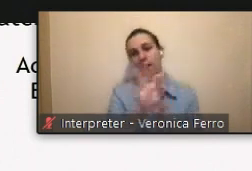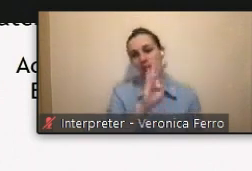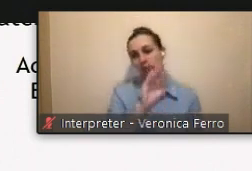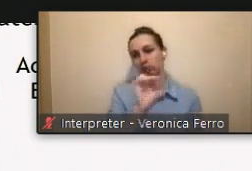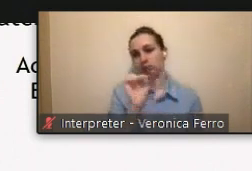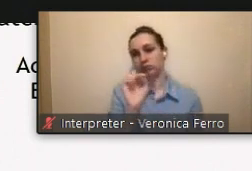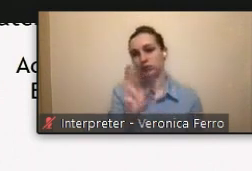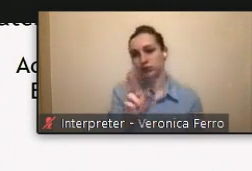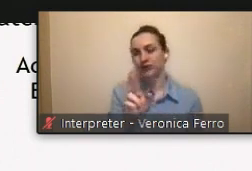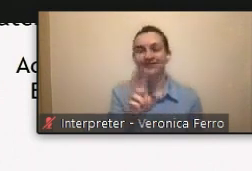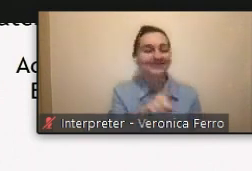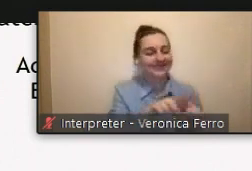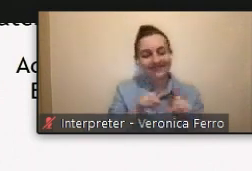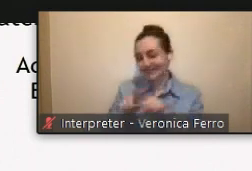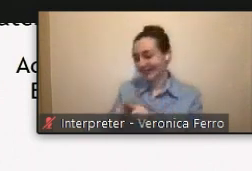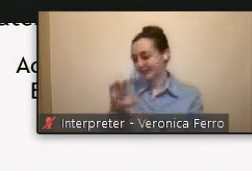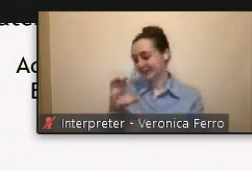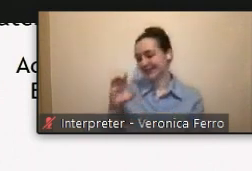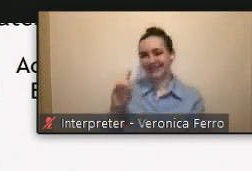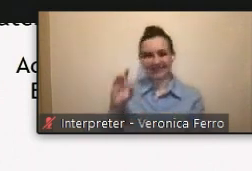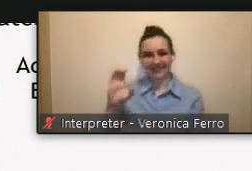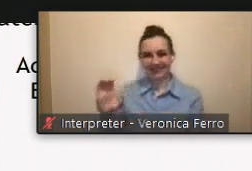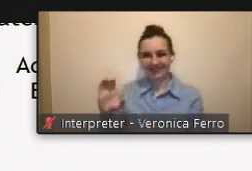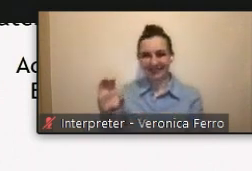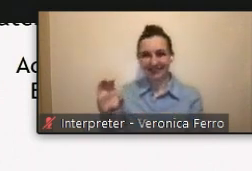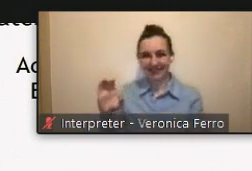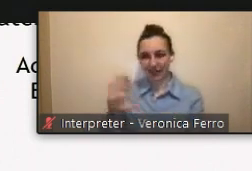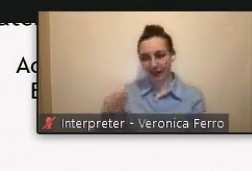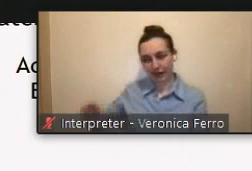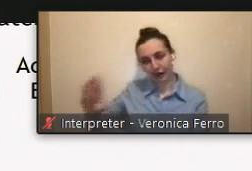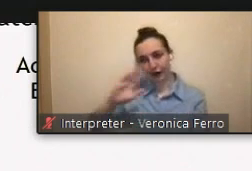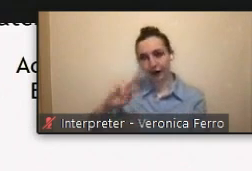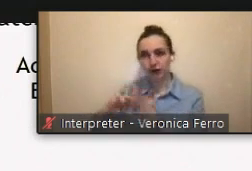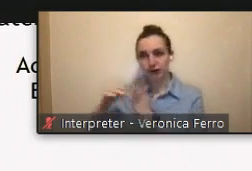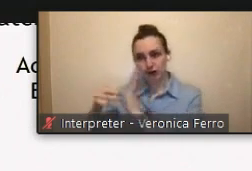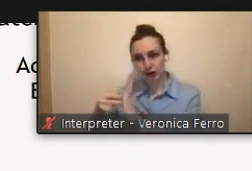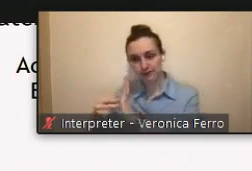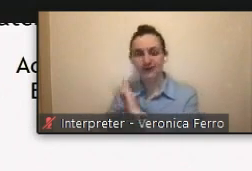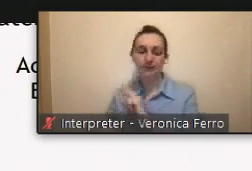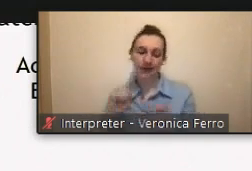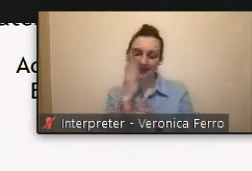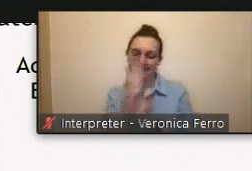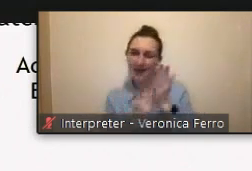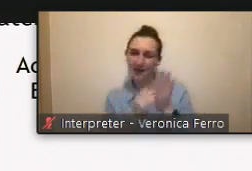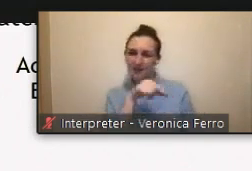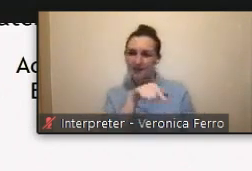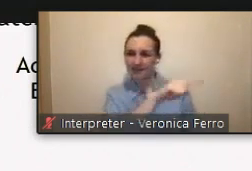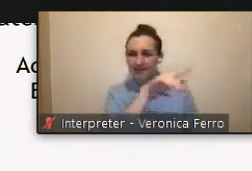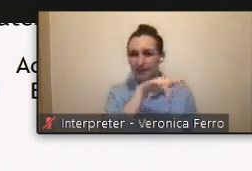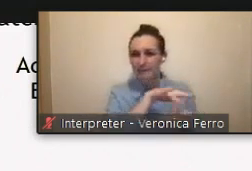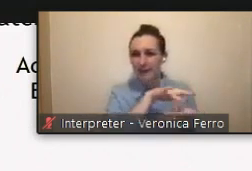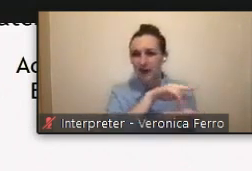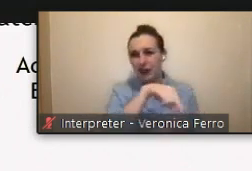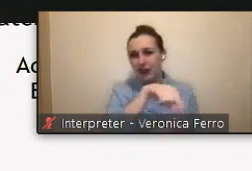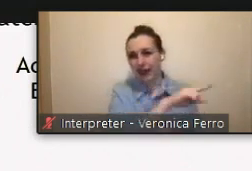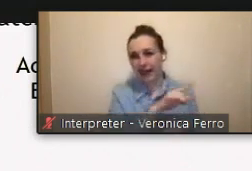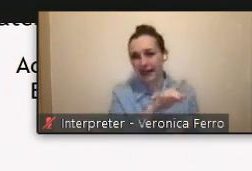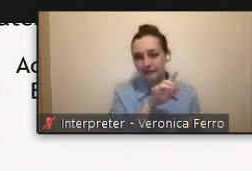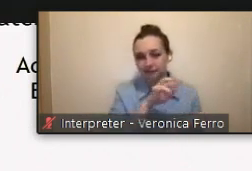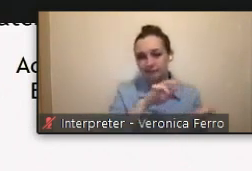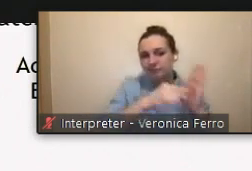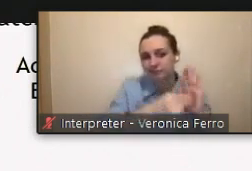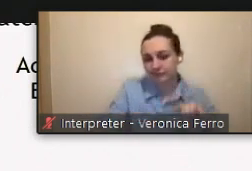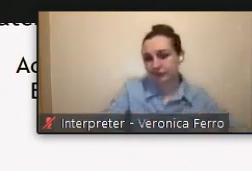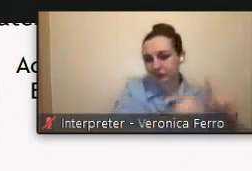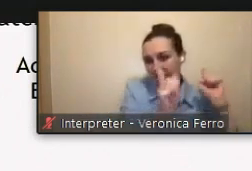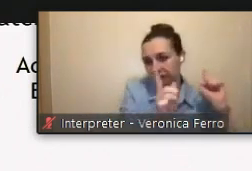different than some of the clinical considerations like Dr. France has gone over as well. Last thing I want to call out too is that our denominator for the